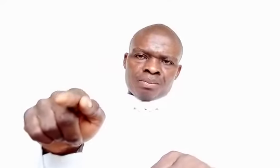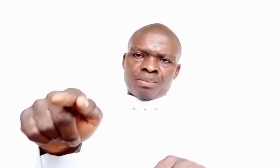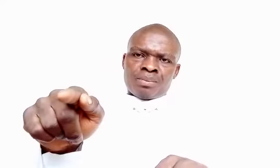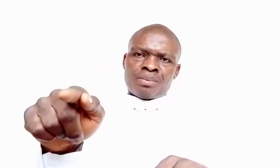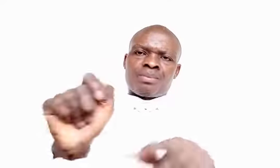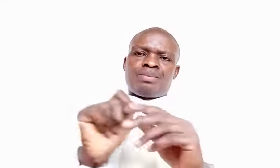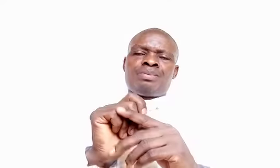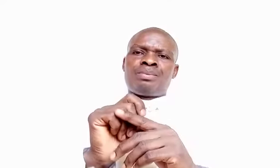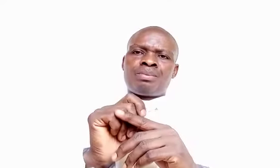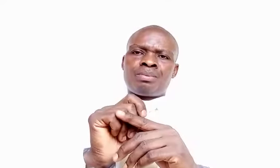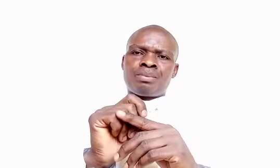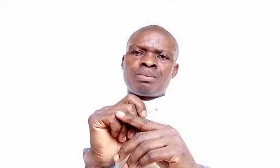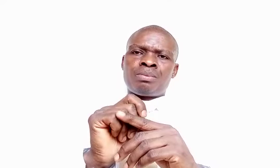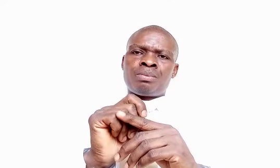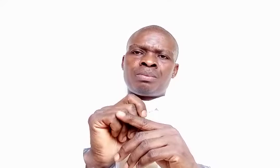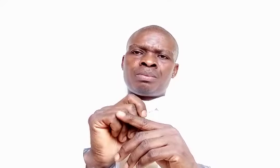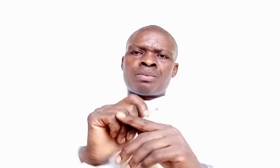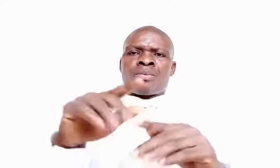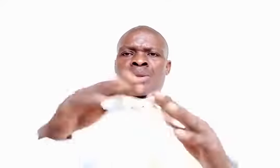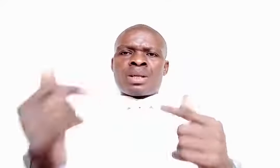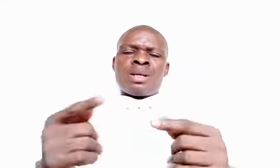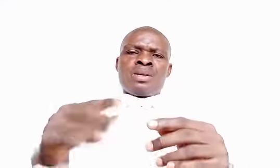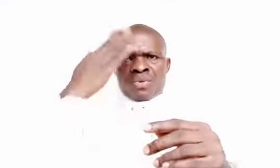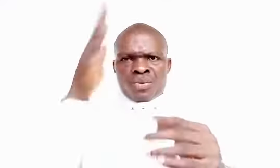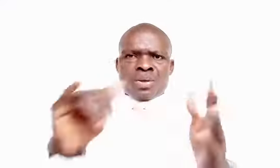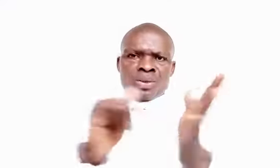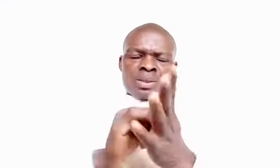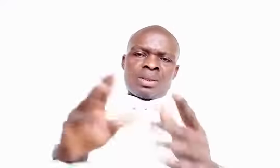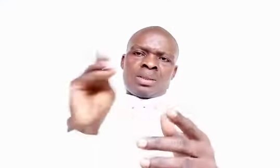added. Then below it is the date,